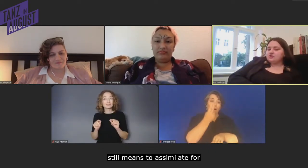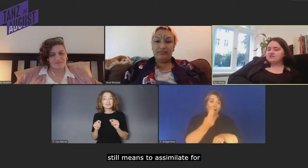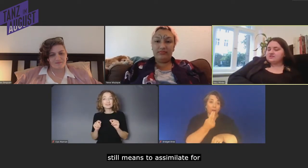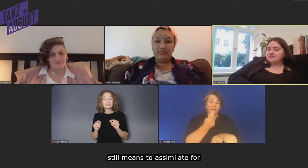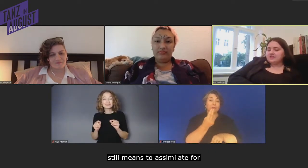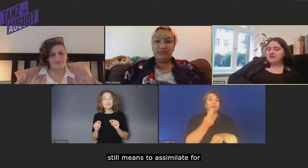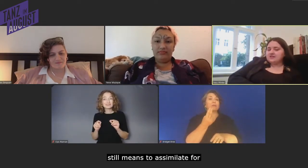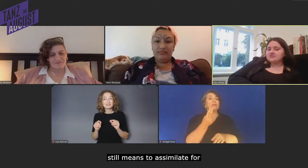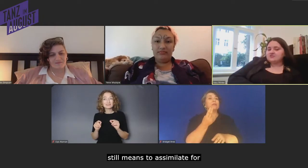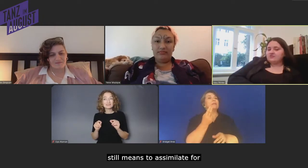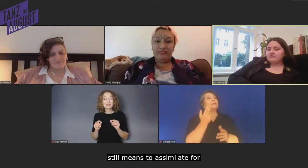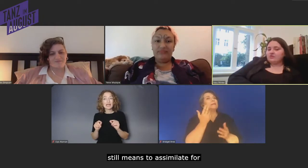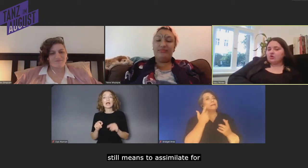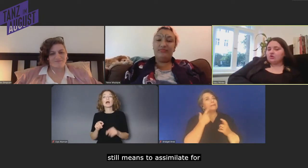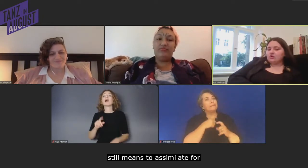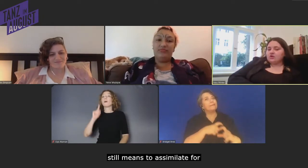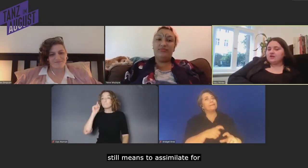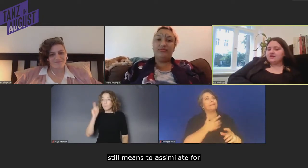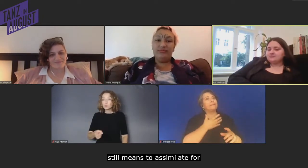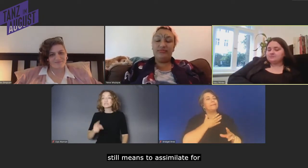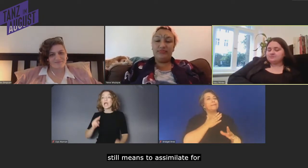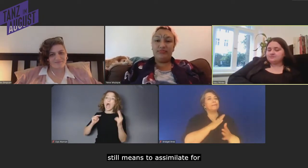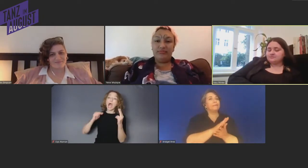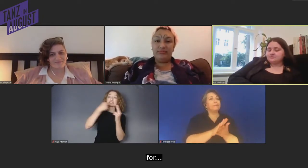to assimilate for